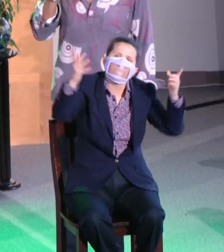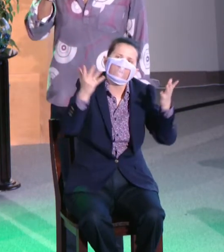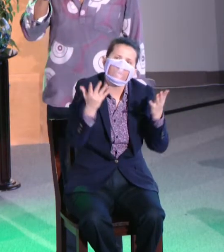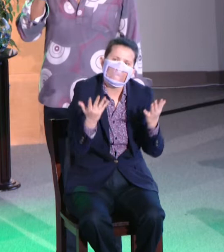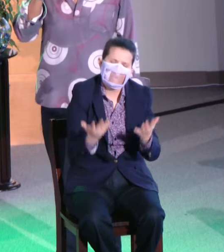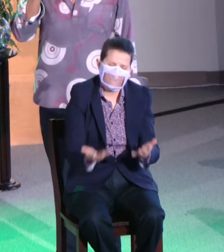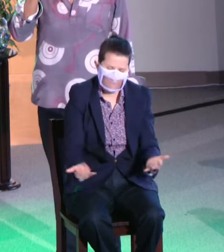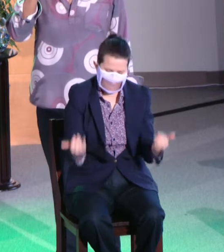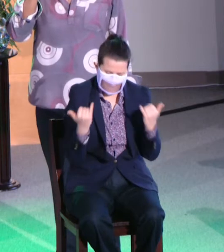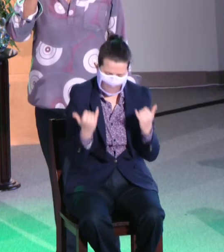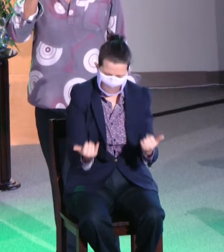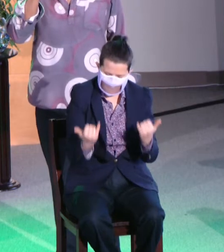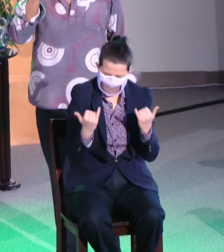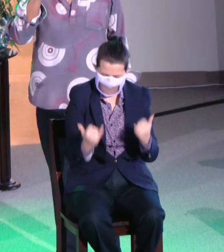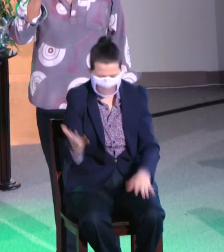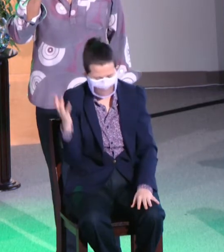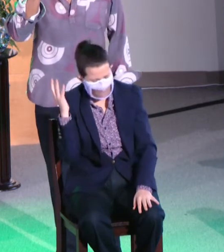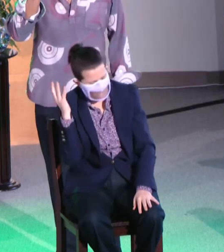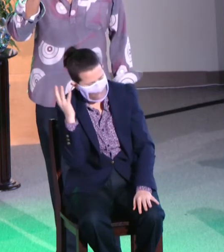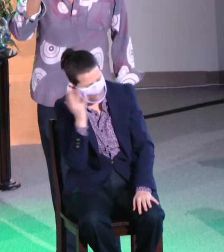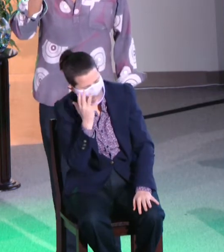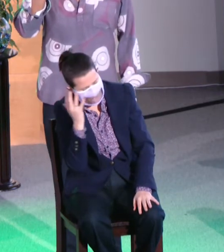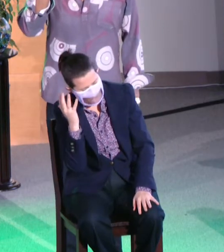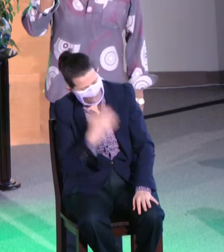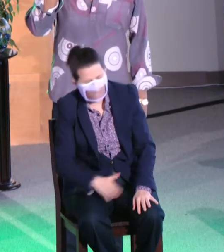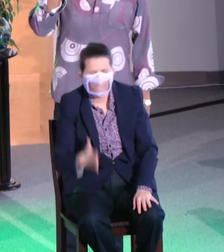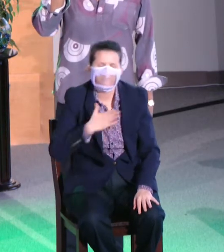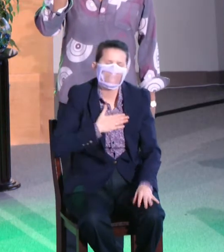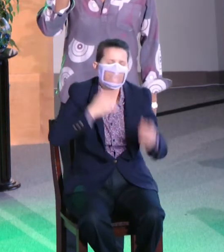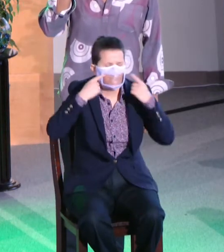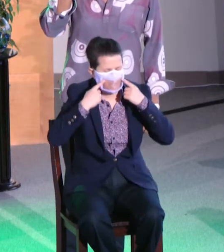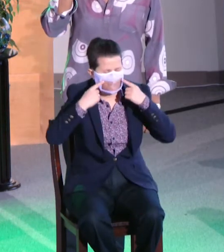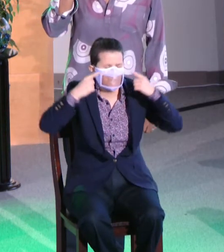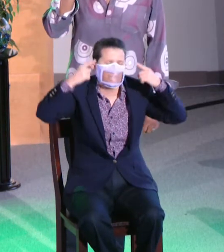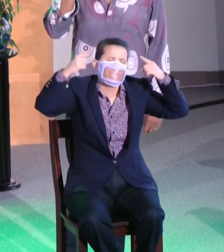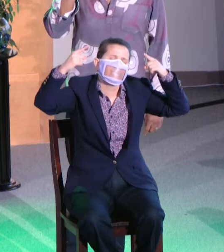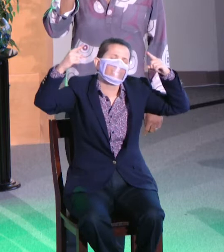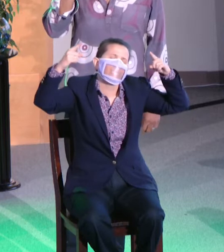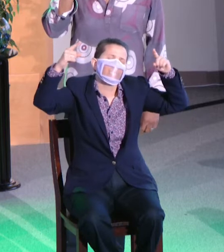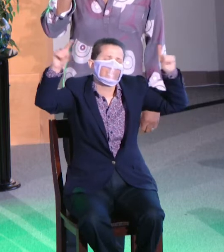Breakthrough is here.